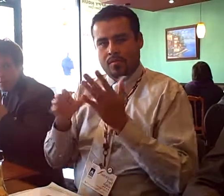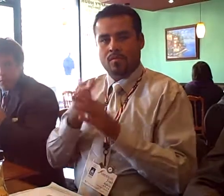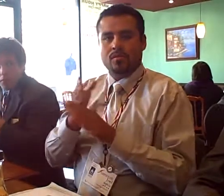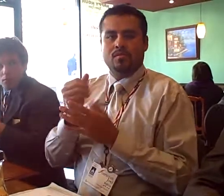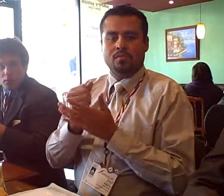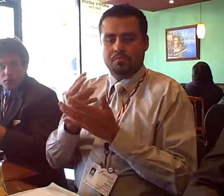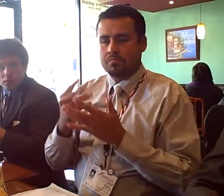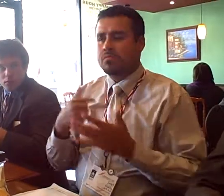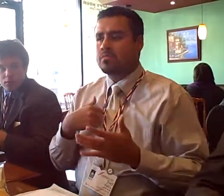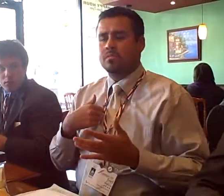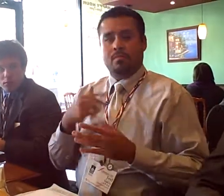Oh